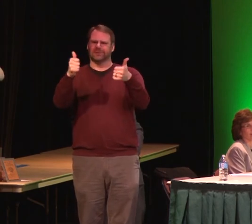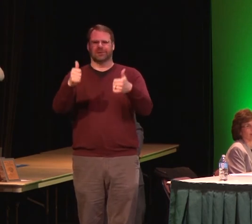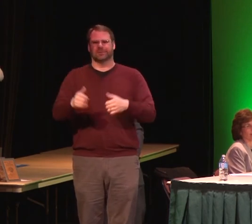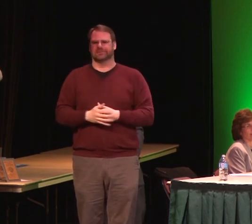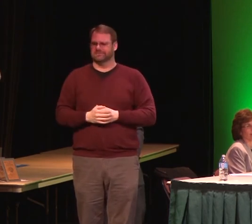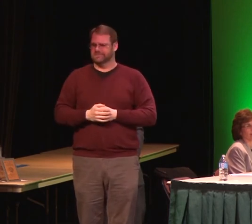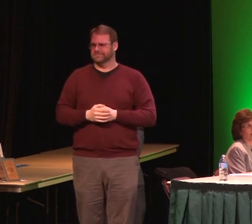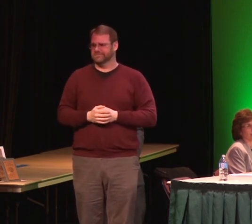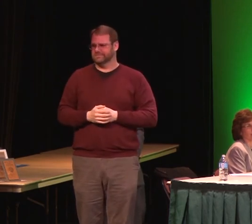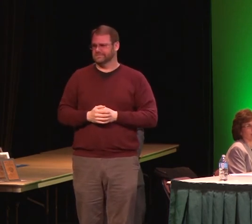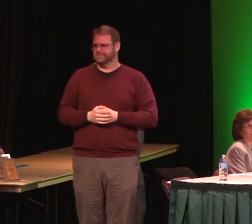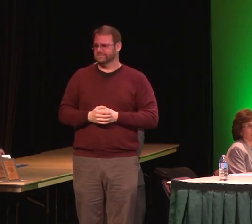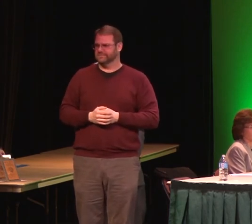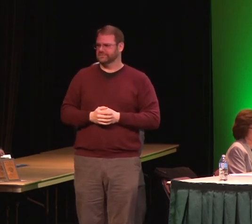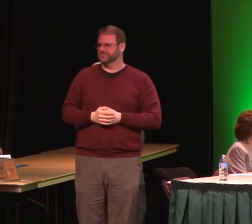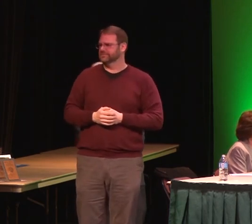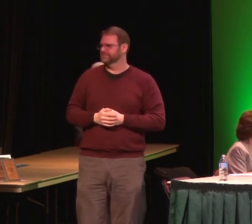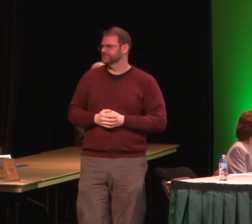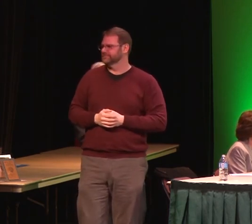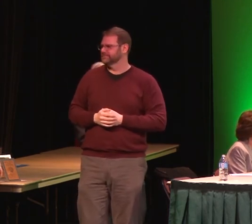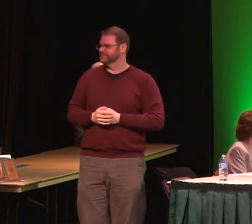be.